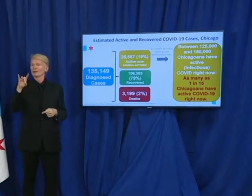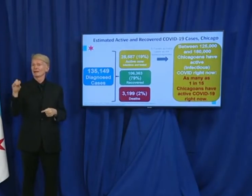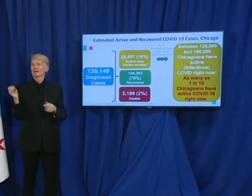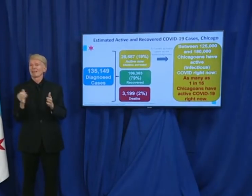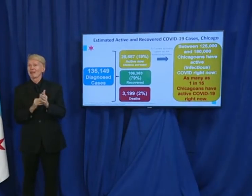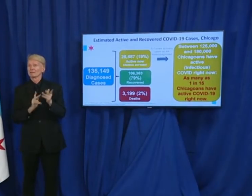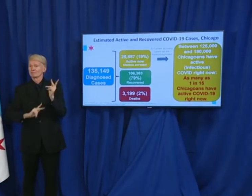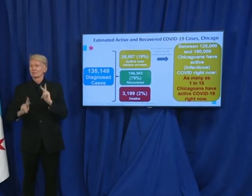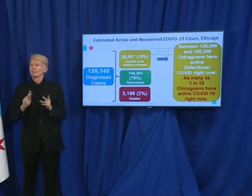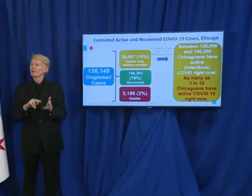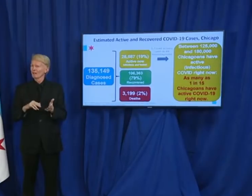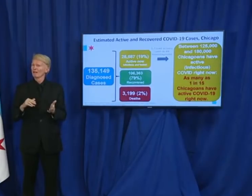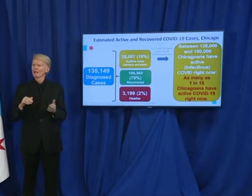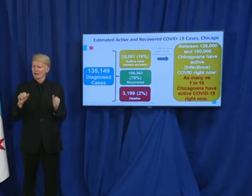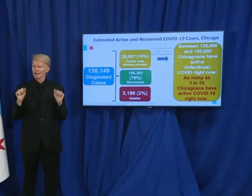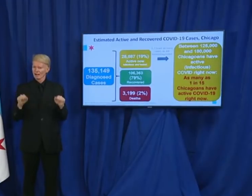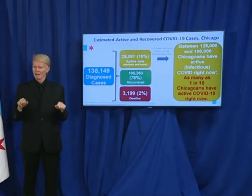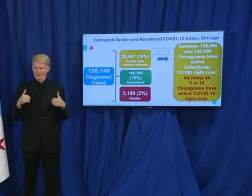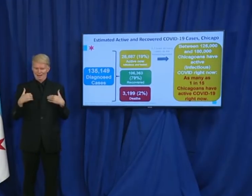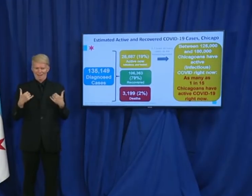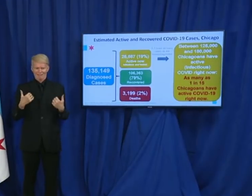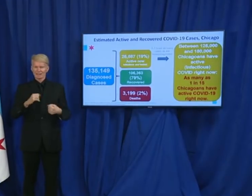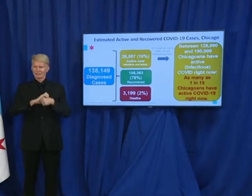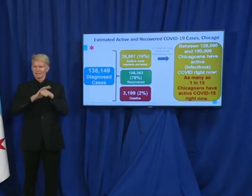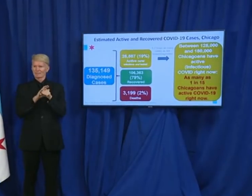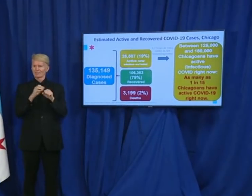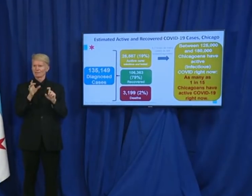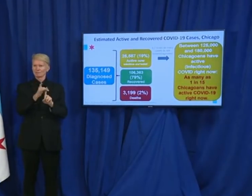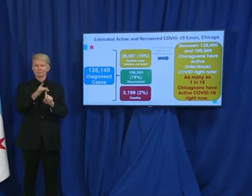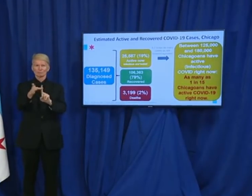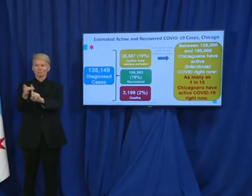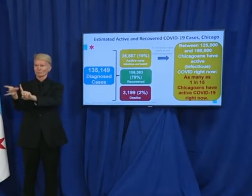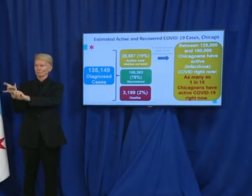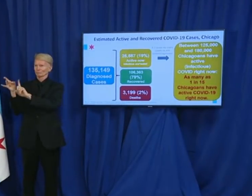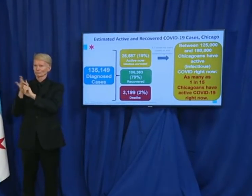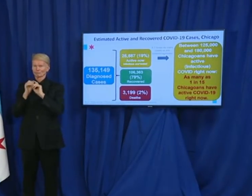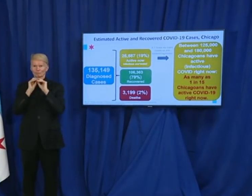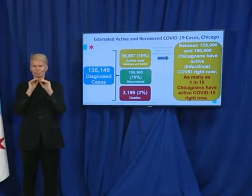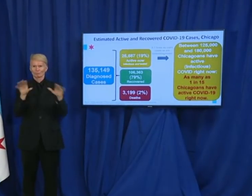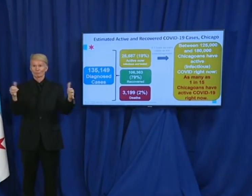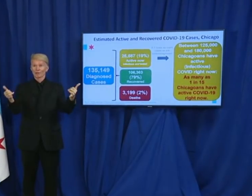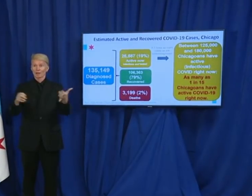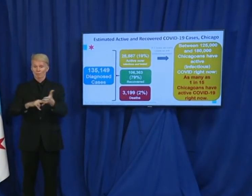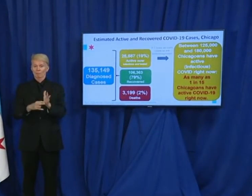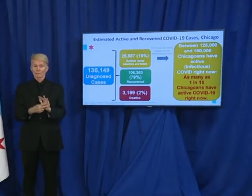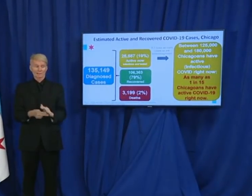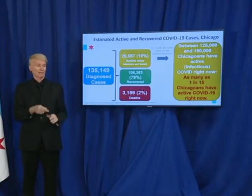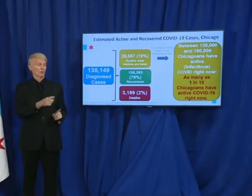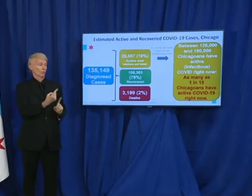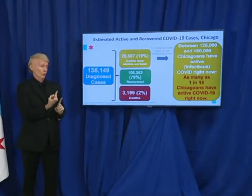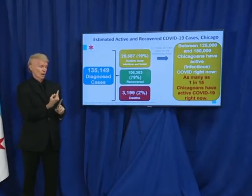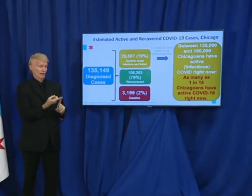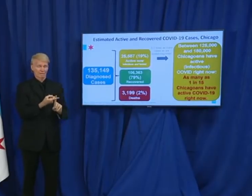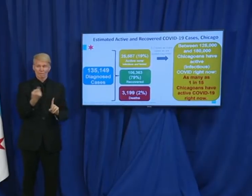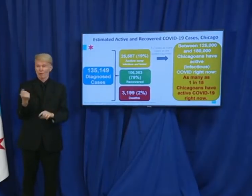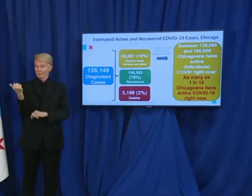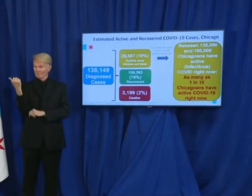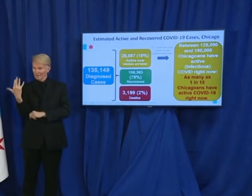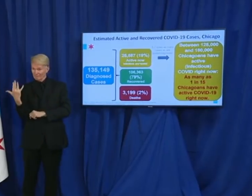have active infectious COVID right now, which means as many as 1 in